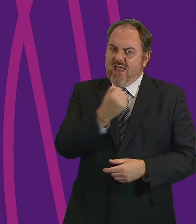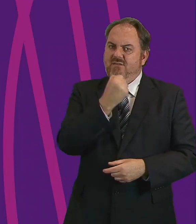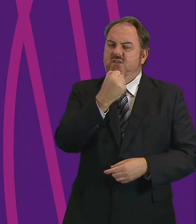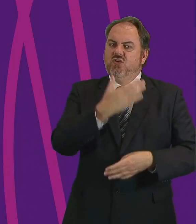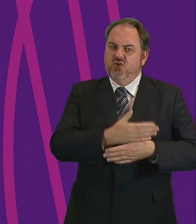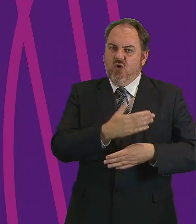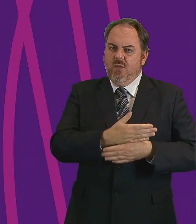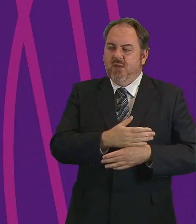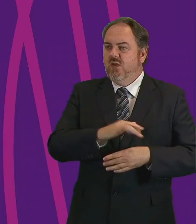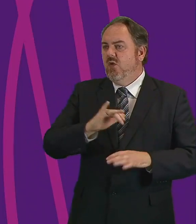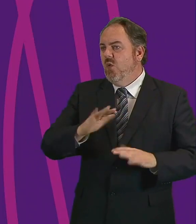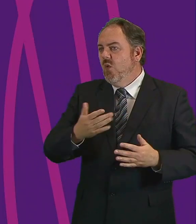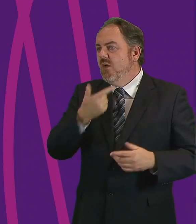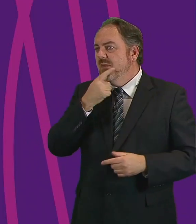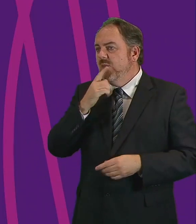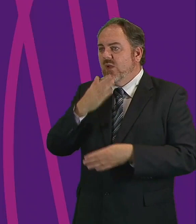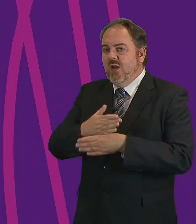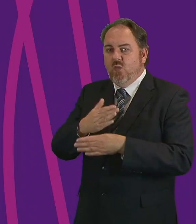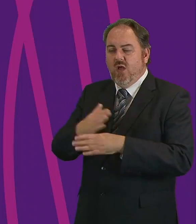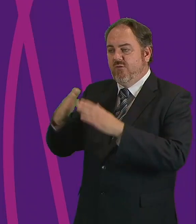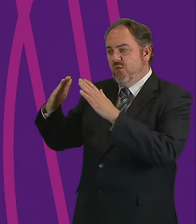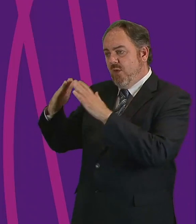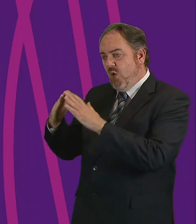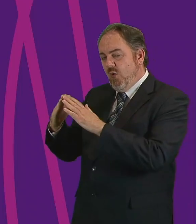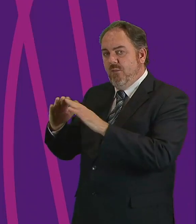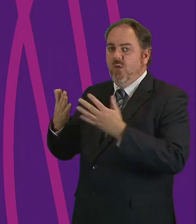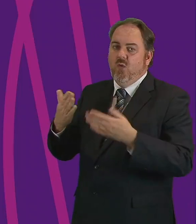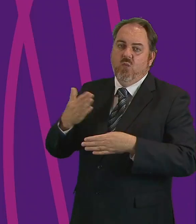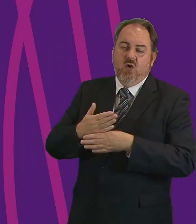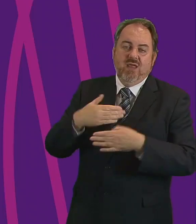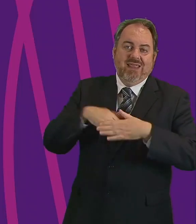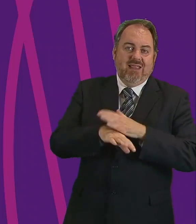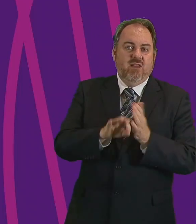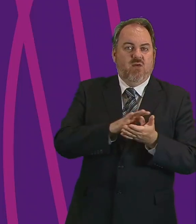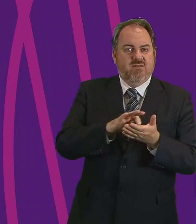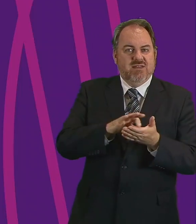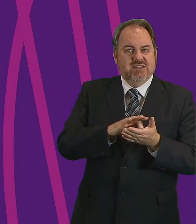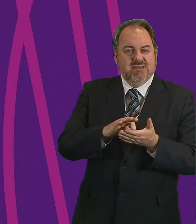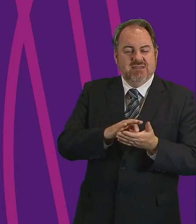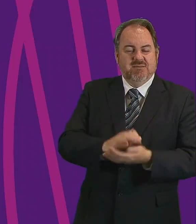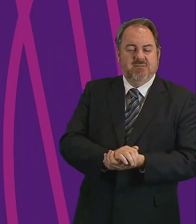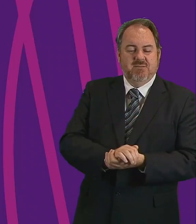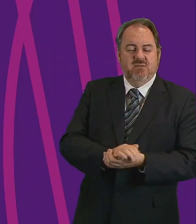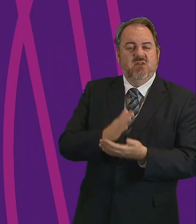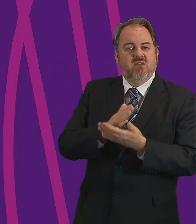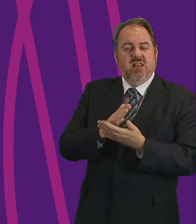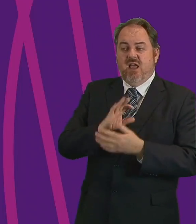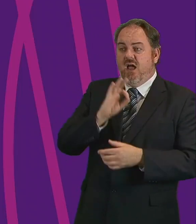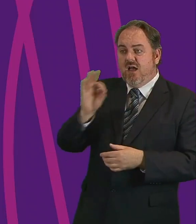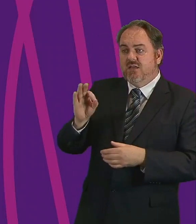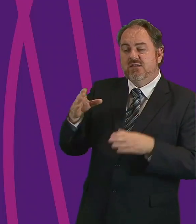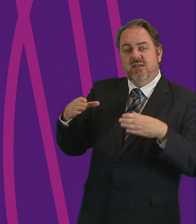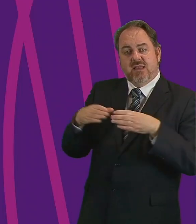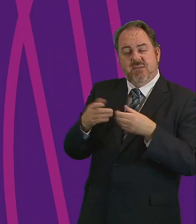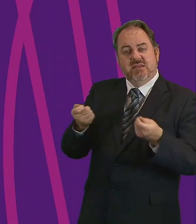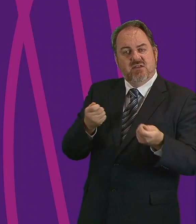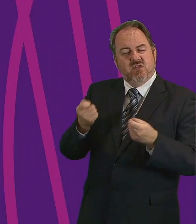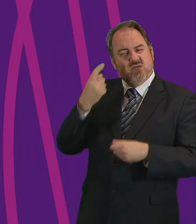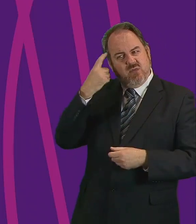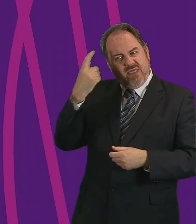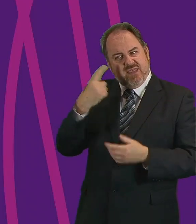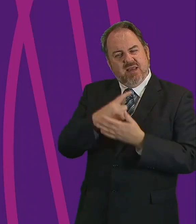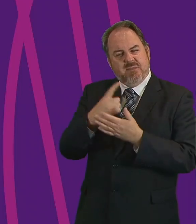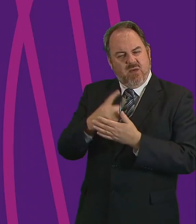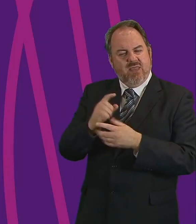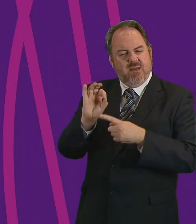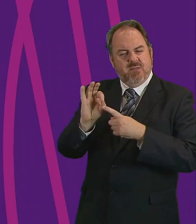from home and work at the office. So I think there's an opportunity to enhance the Carer Positive scheme through this, and I ask the Cabinet Secretary to reflect on that. The